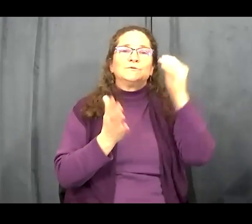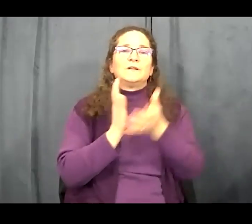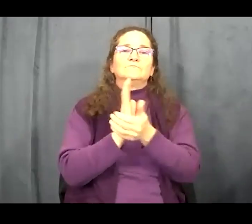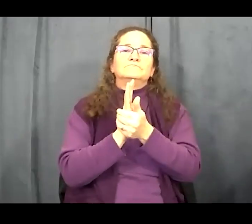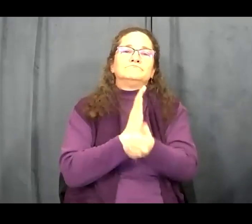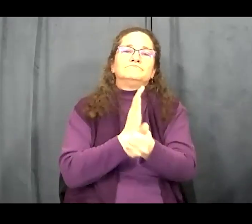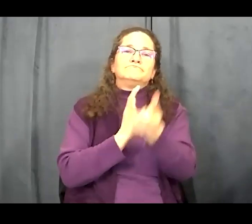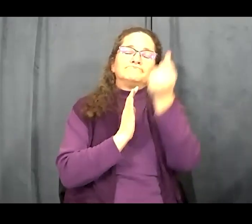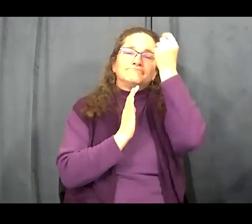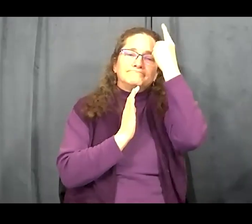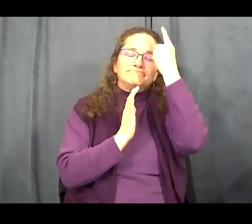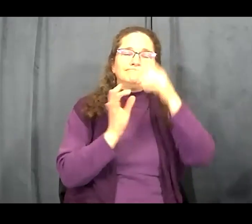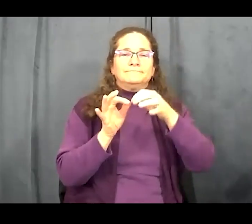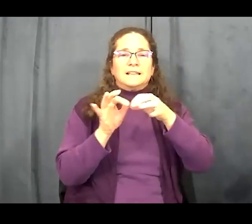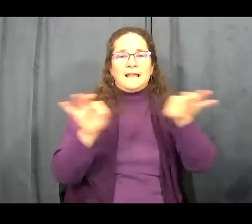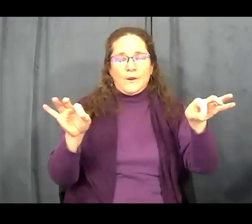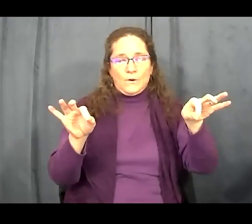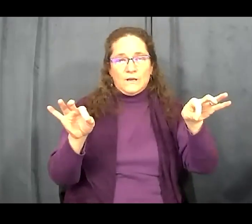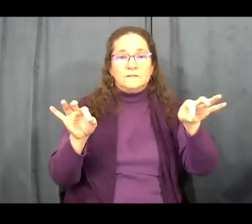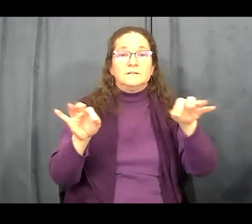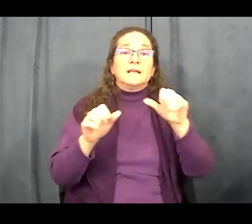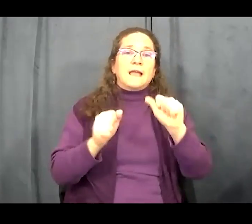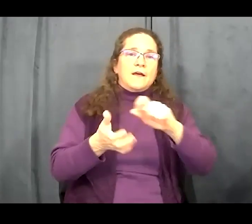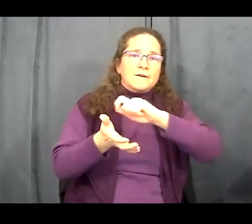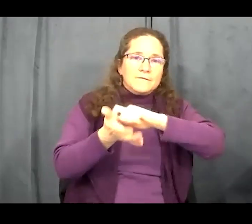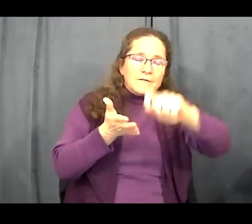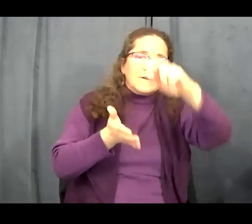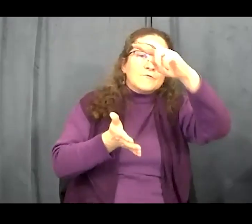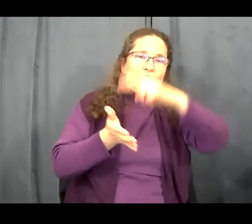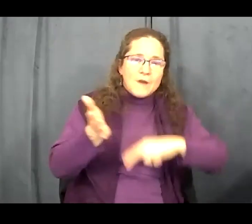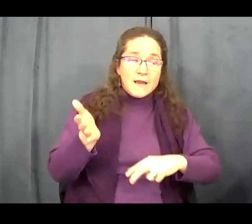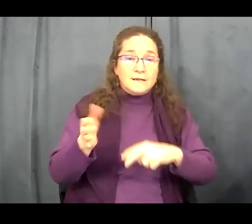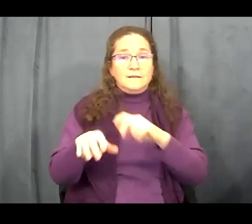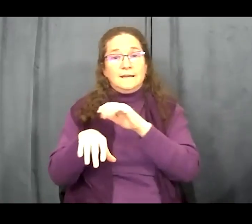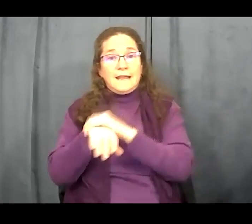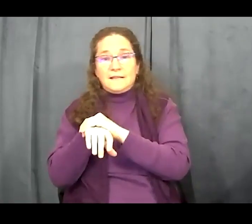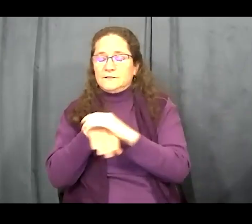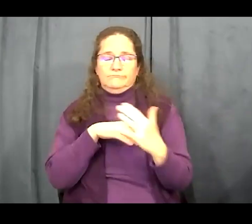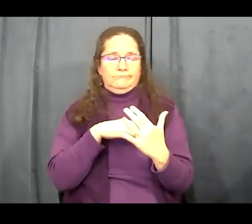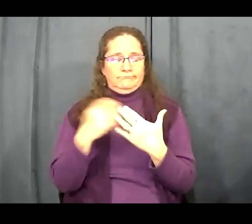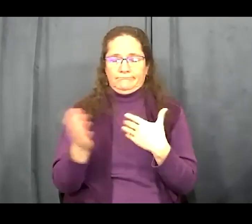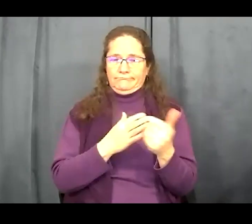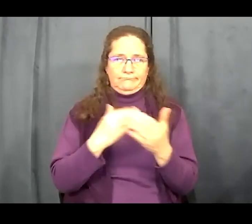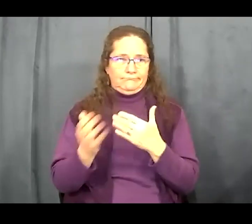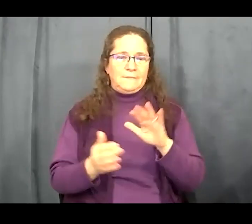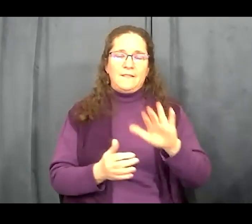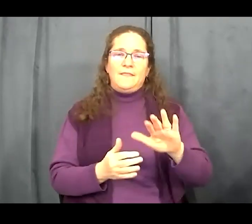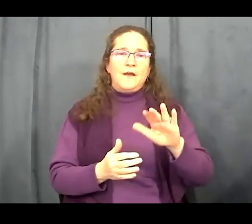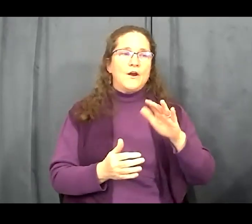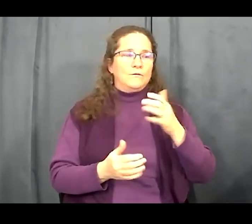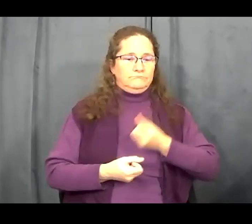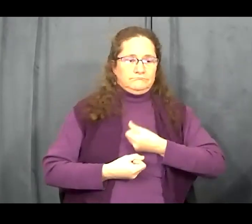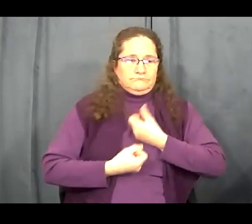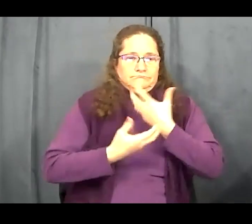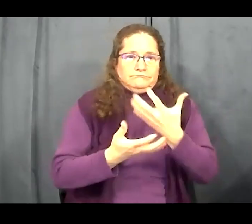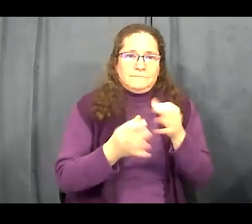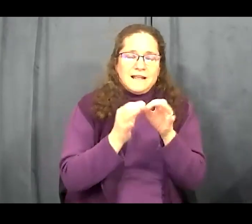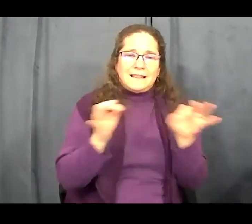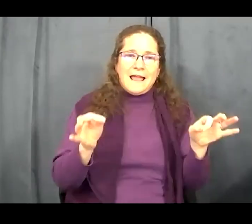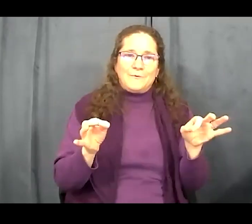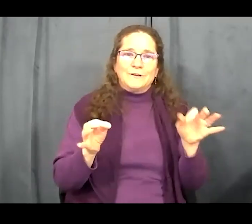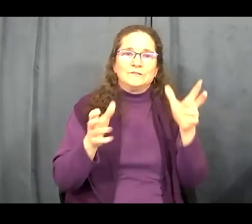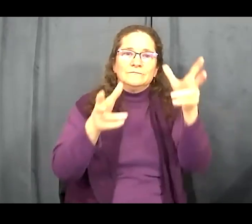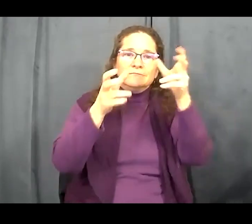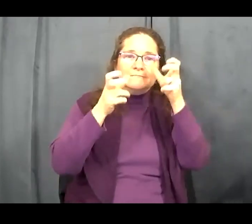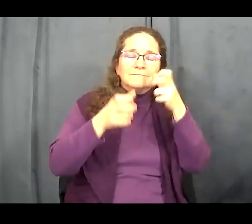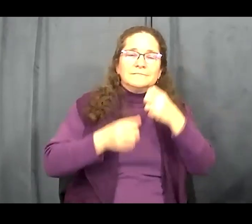have access to literacy-based skills, being able to read and write the word in English regardless of what their receptive and expressive language or